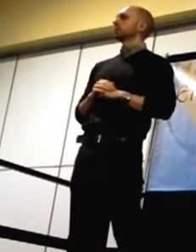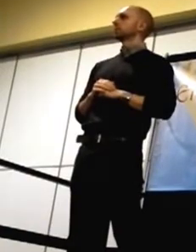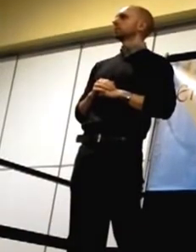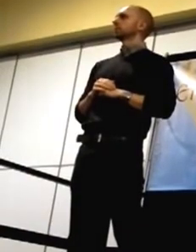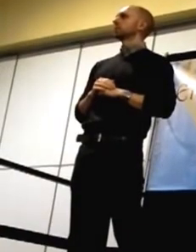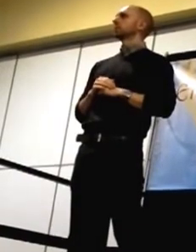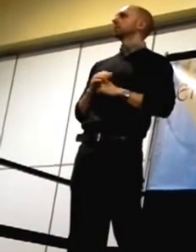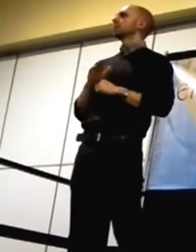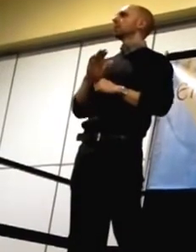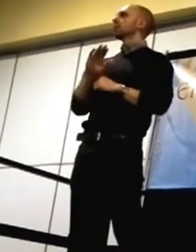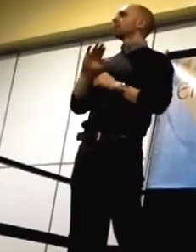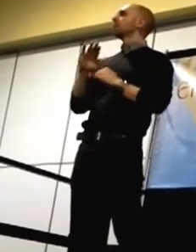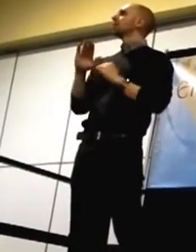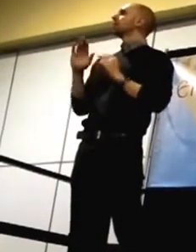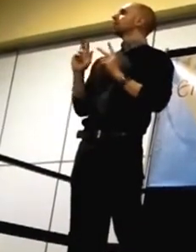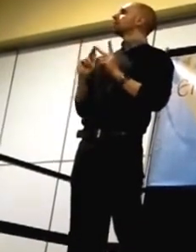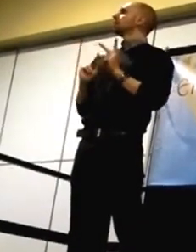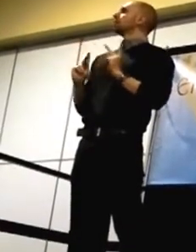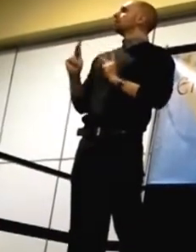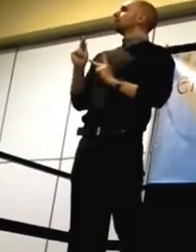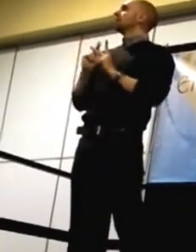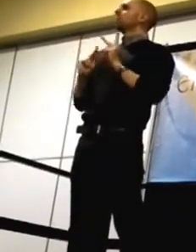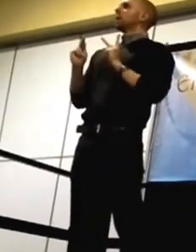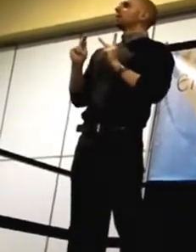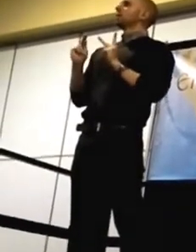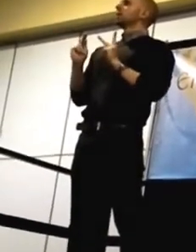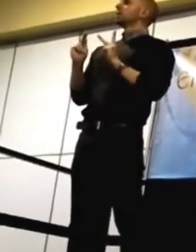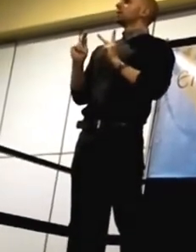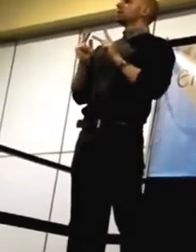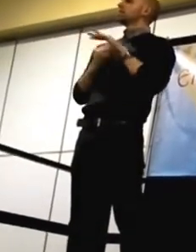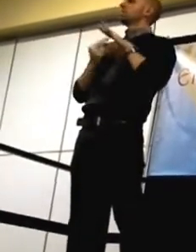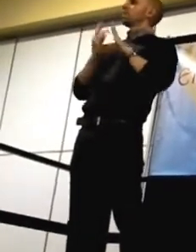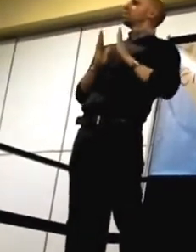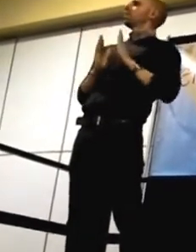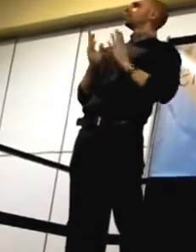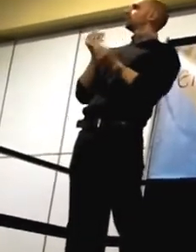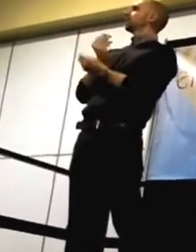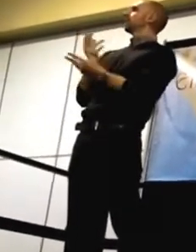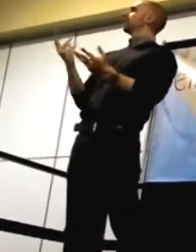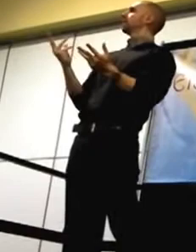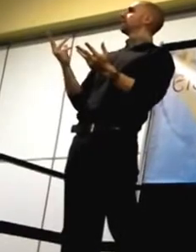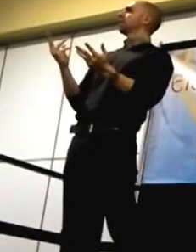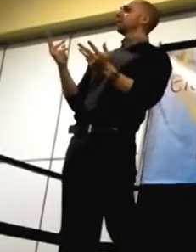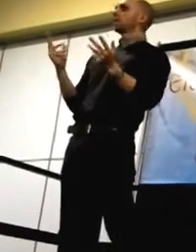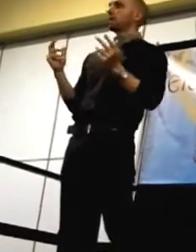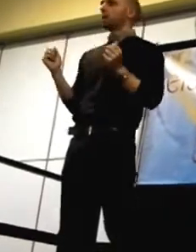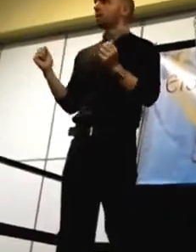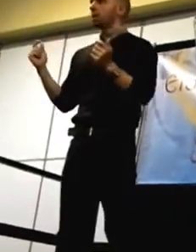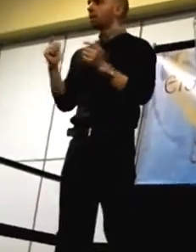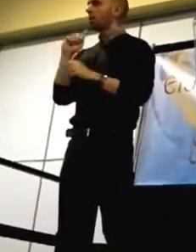humans, all humanity. He didn't speak to Muslims, say, Ya ayyuhal nas, all humans.